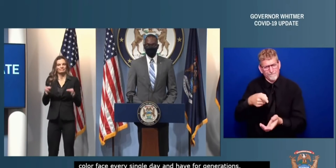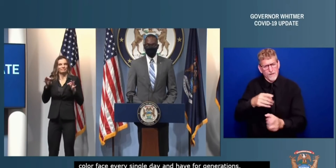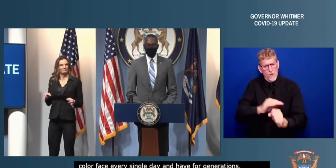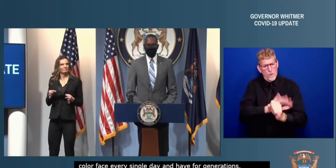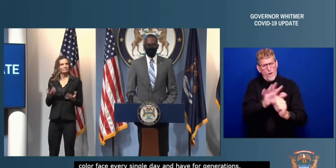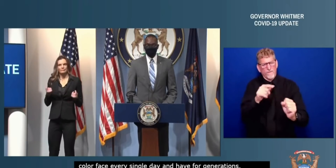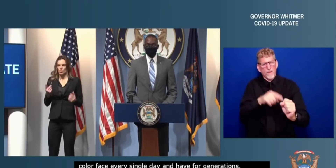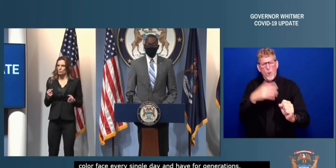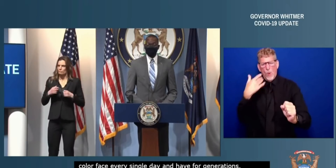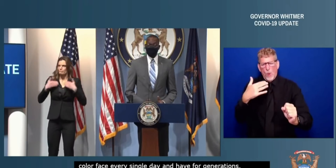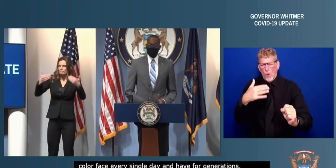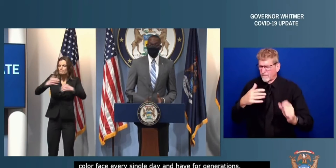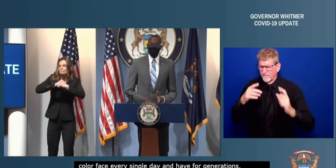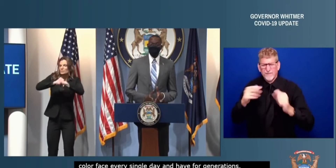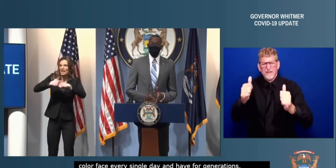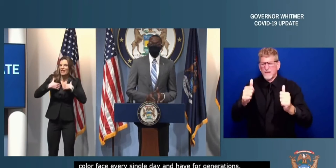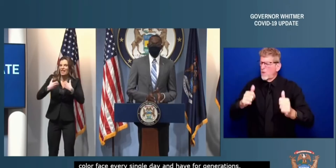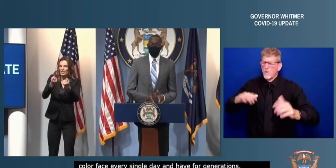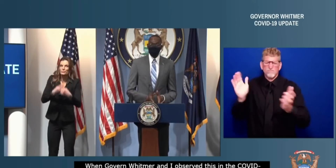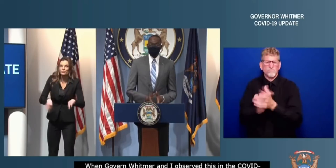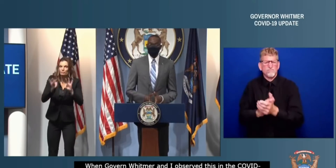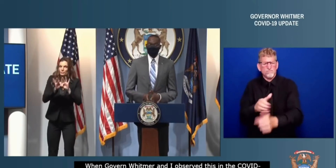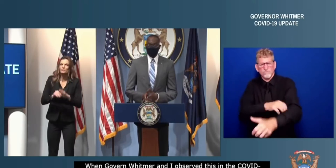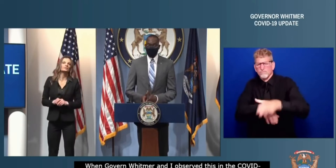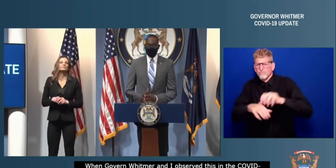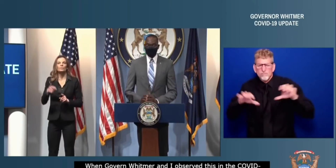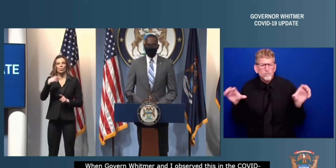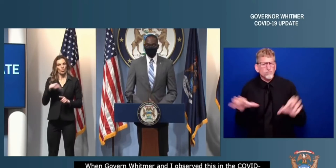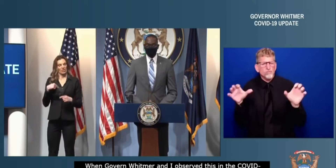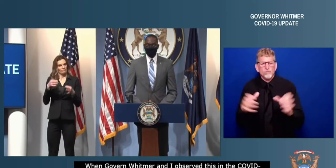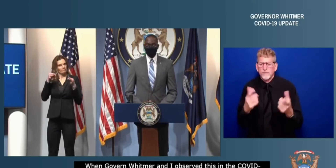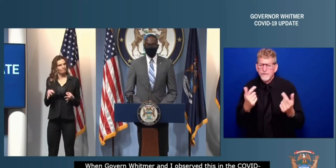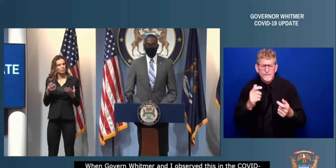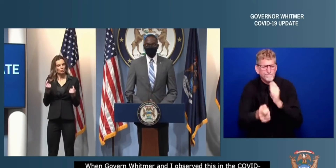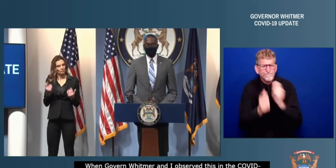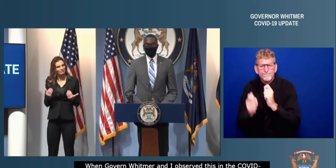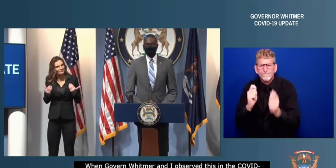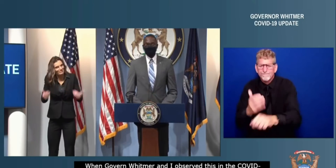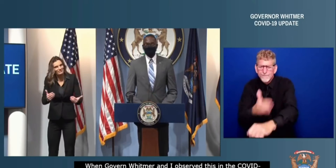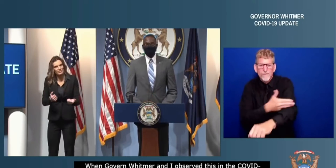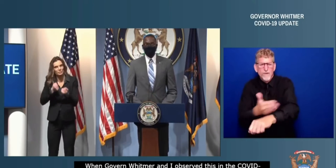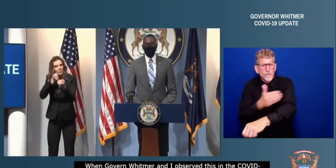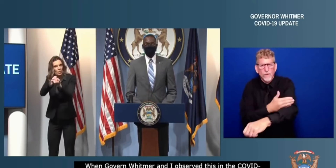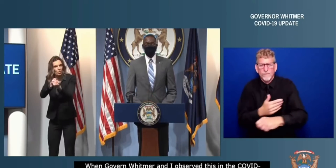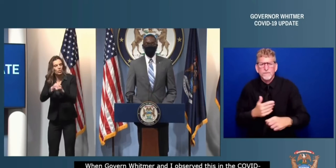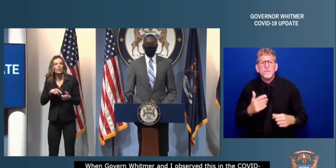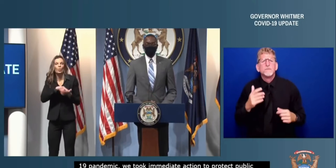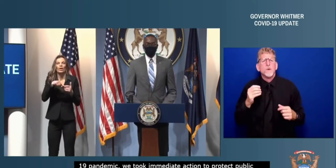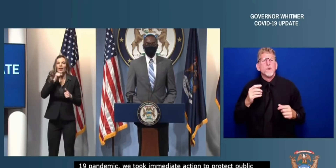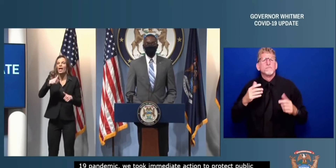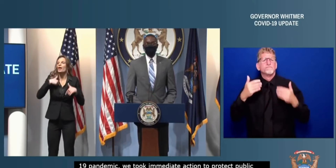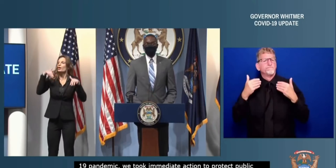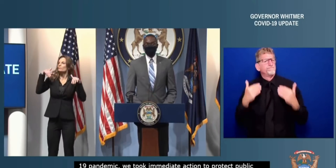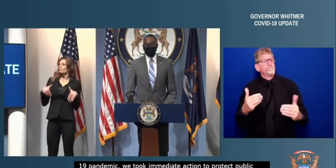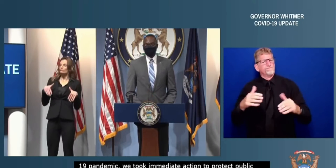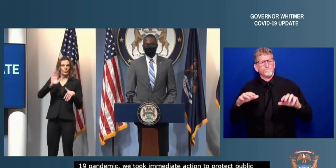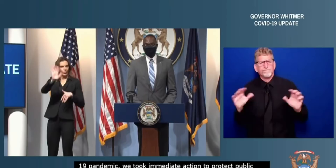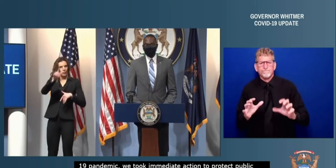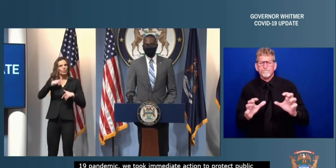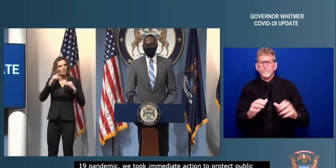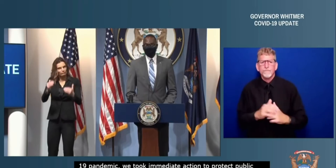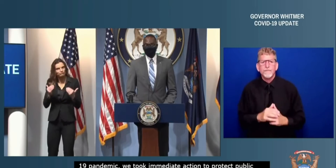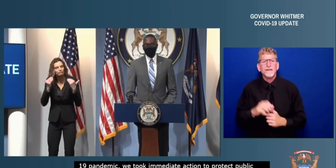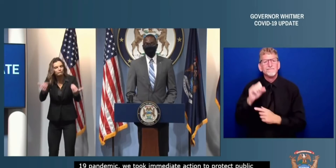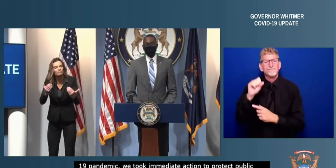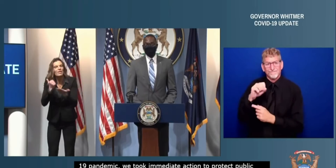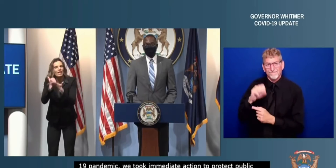public health. Again, we chose to act. And yes, while cases still may be present in communities across